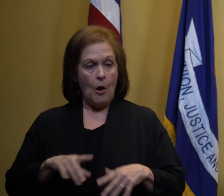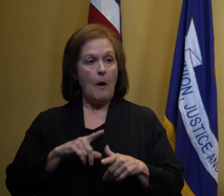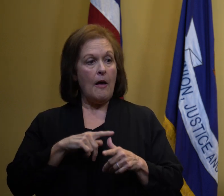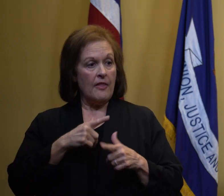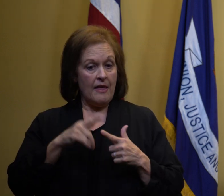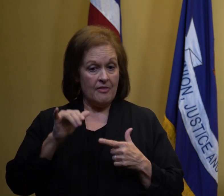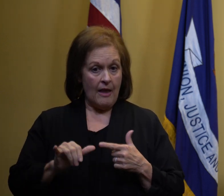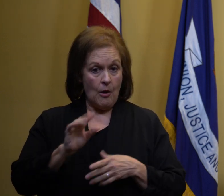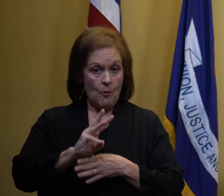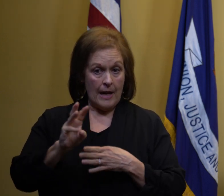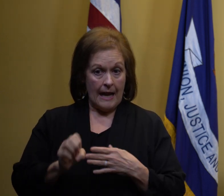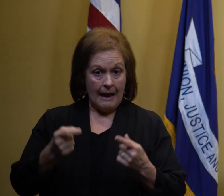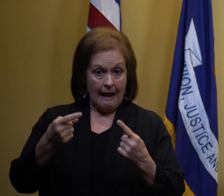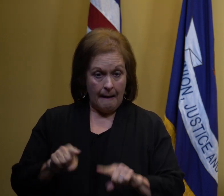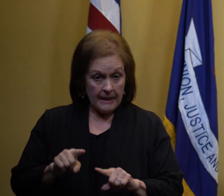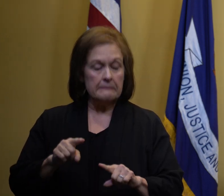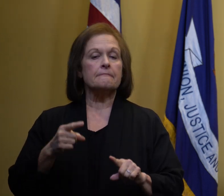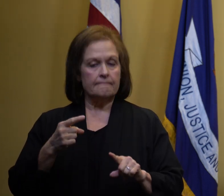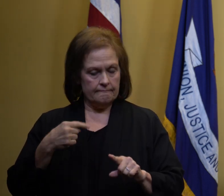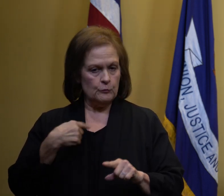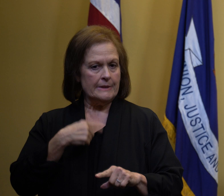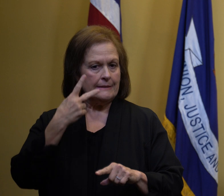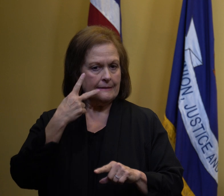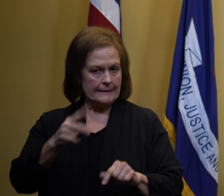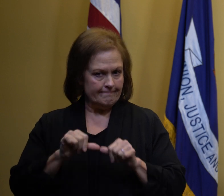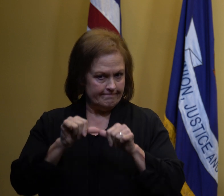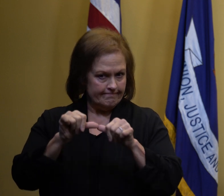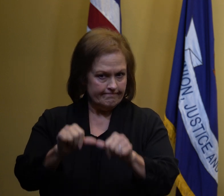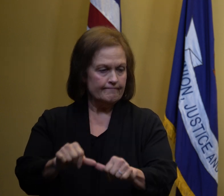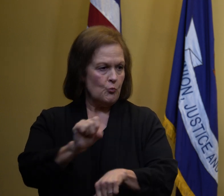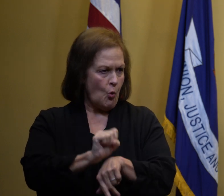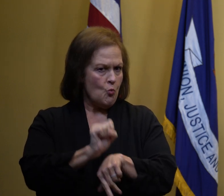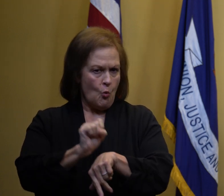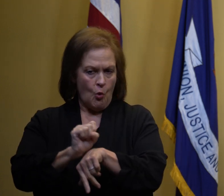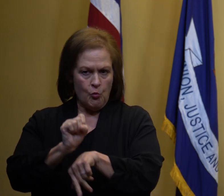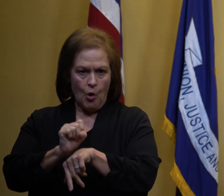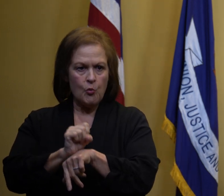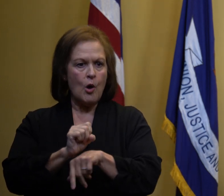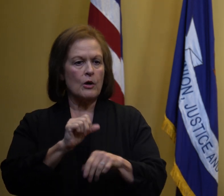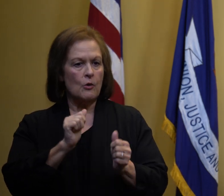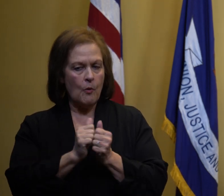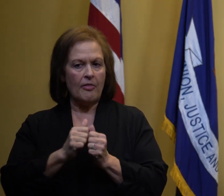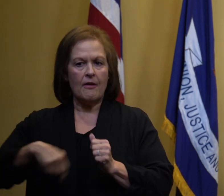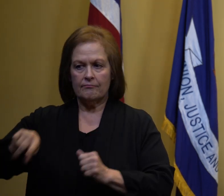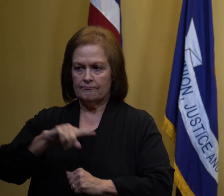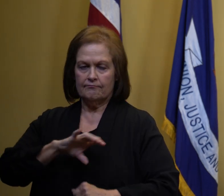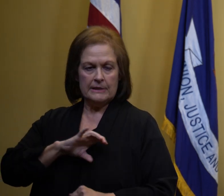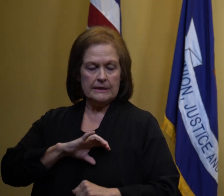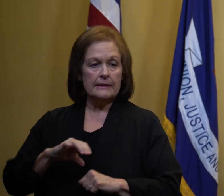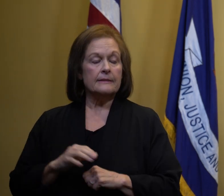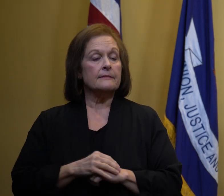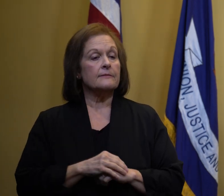that weekend, again, steady progress there and boots on the ground with a unified command. Coverage